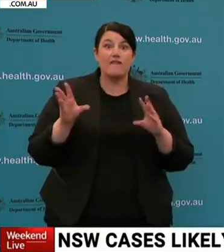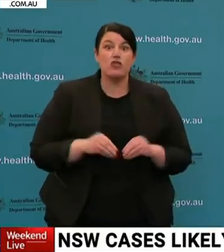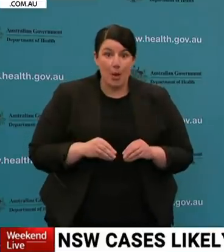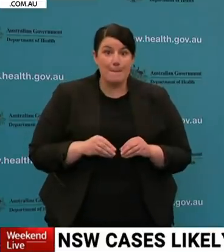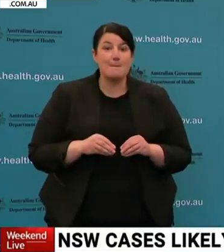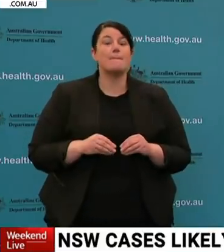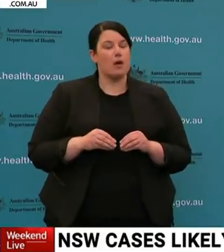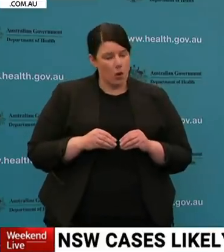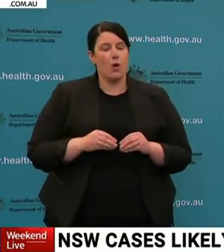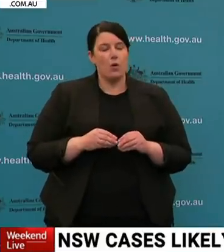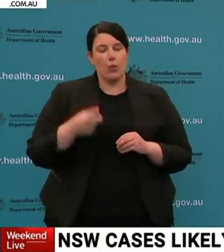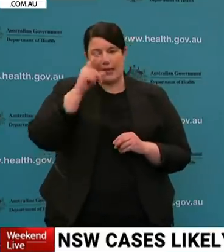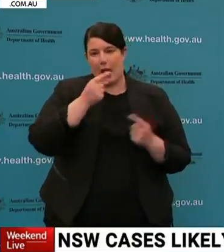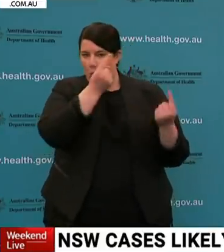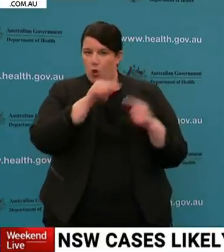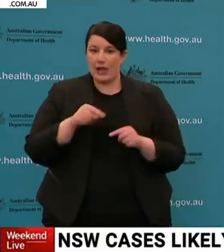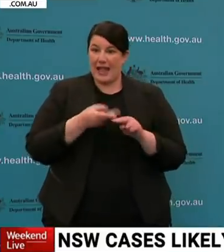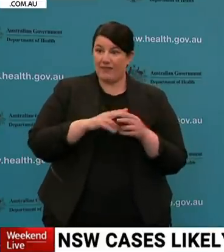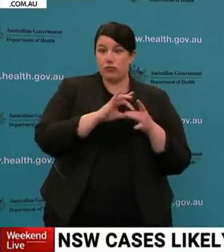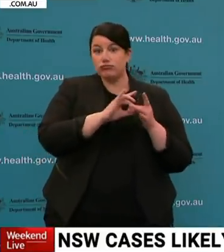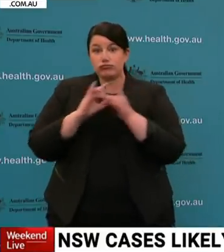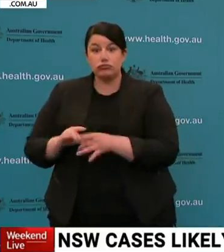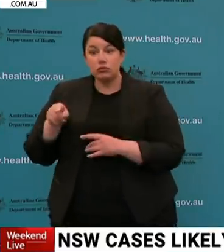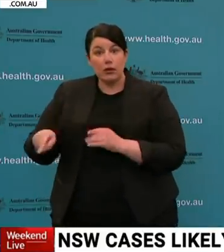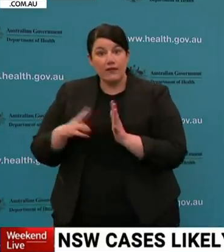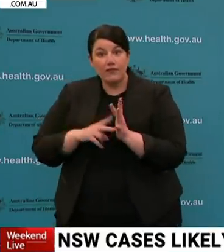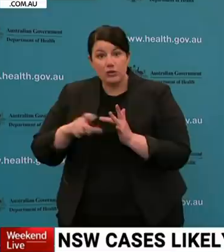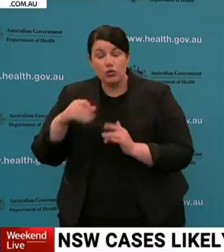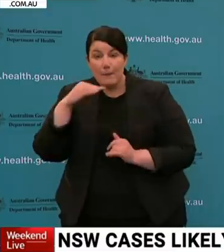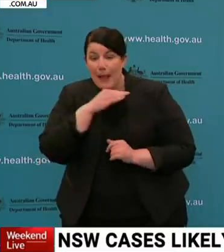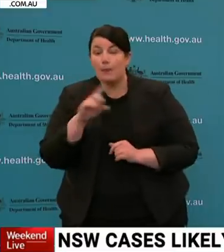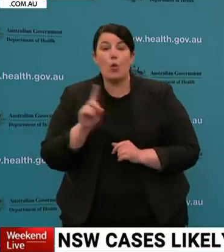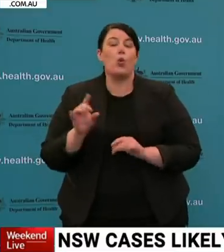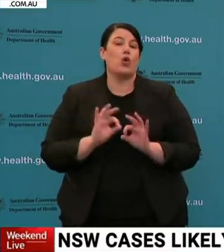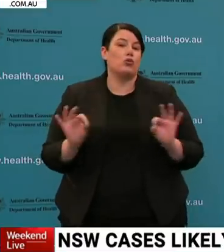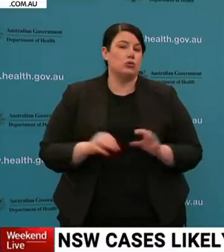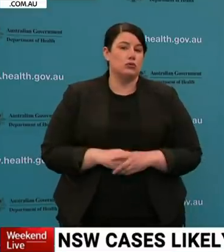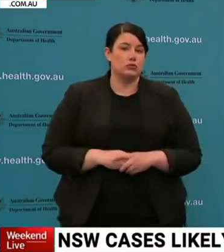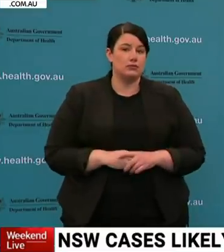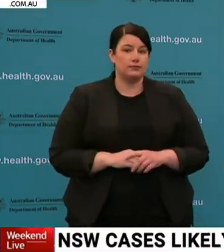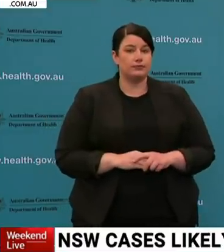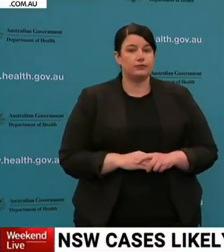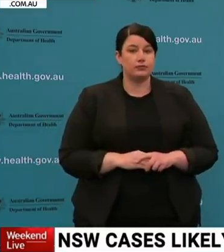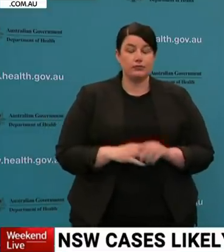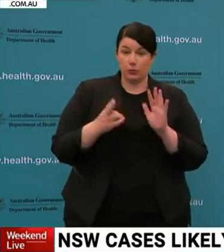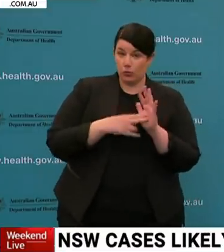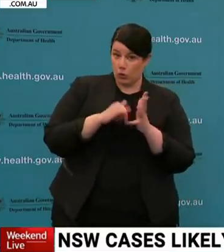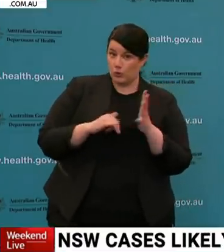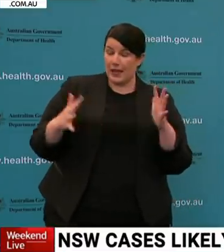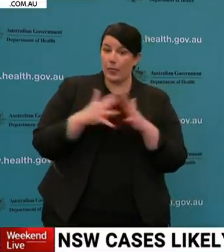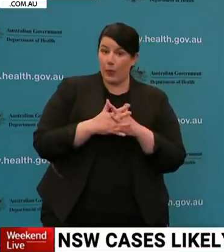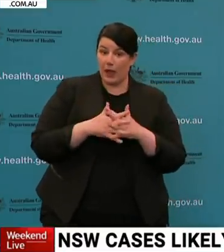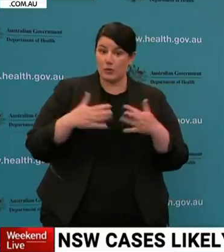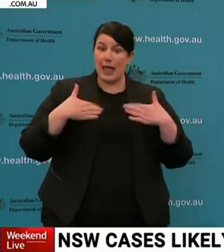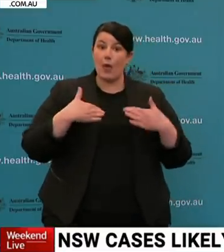be able to determine whether it was related to Melbourne travel or not. I think the New South Wales